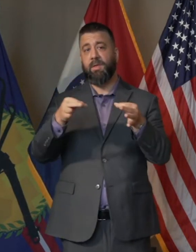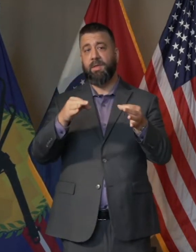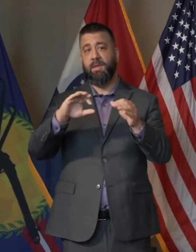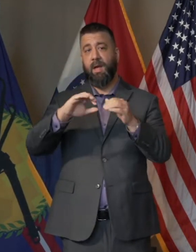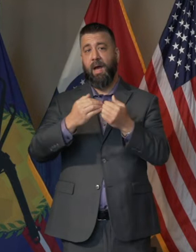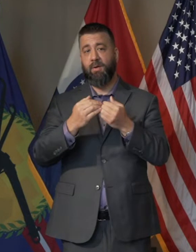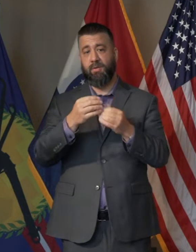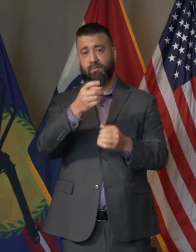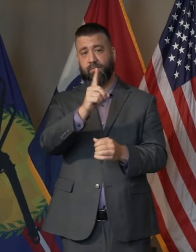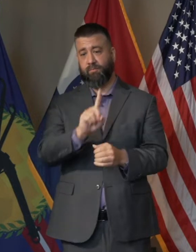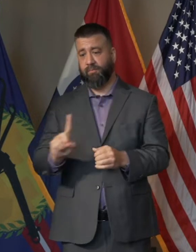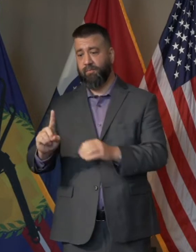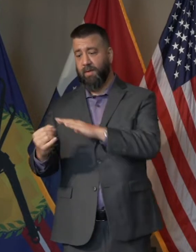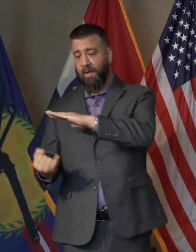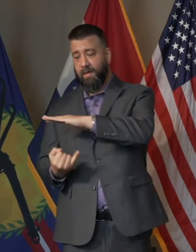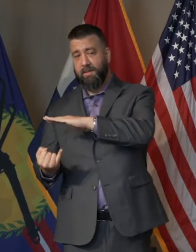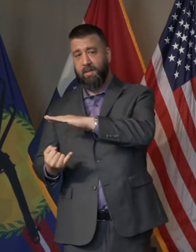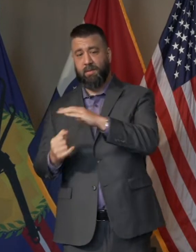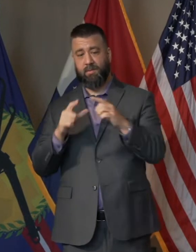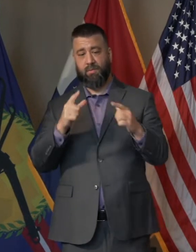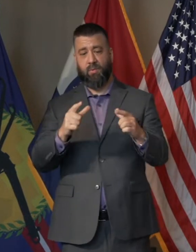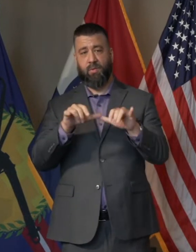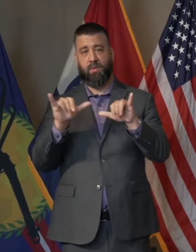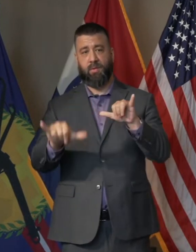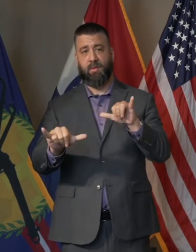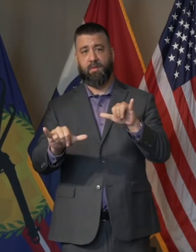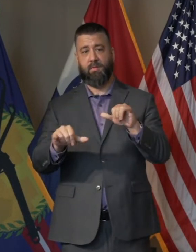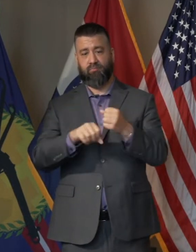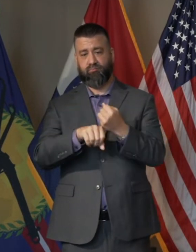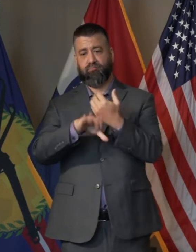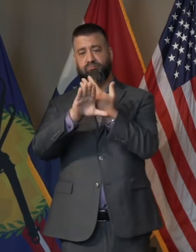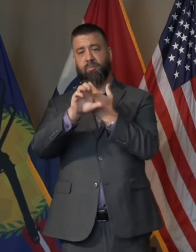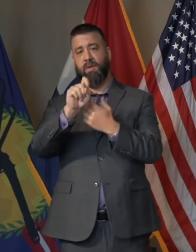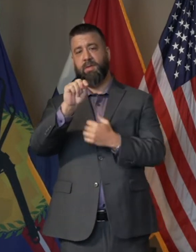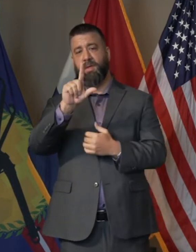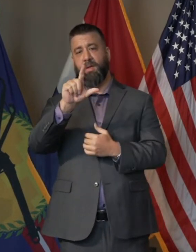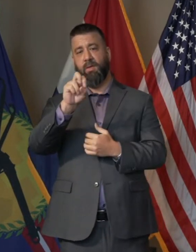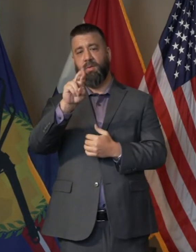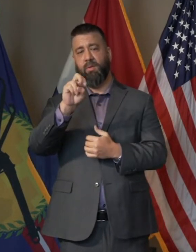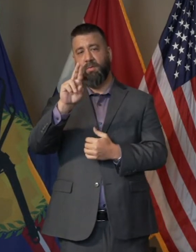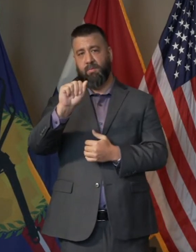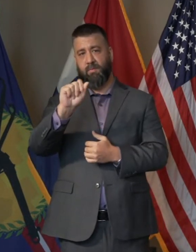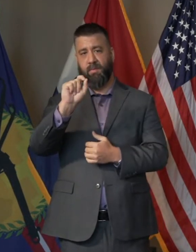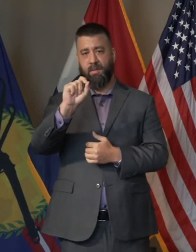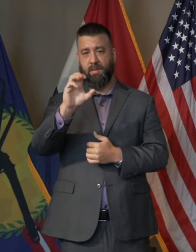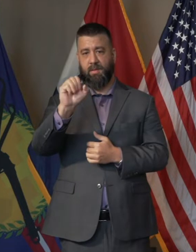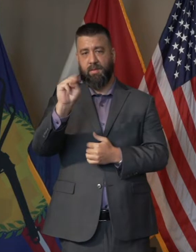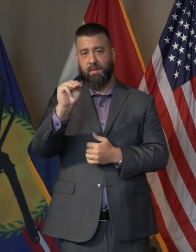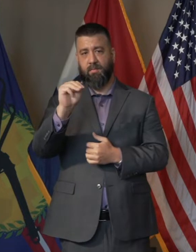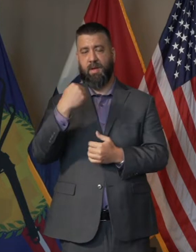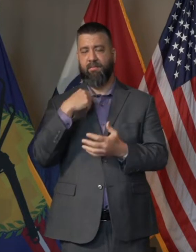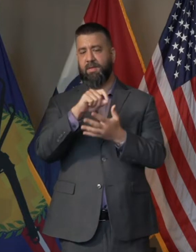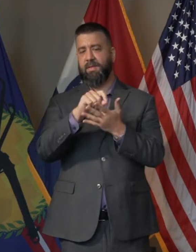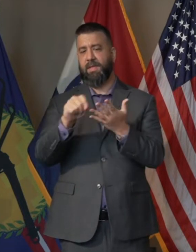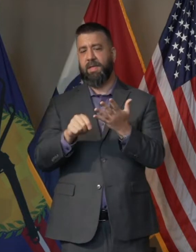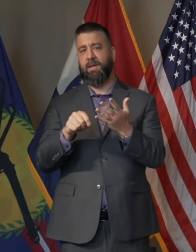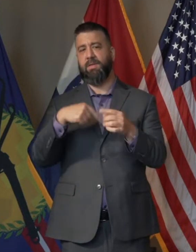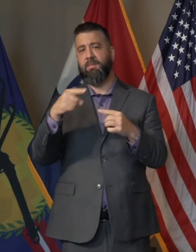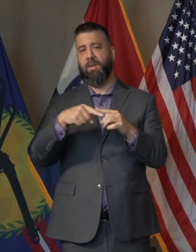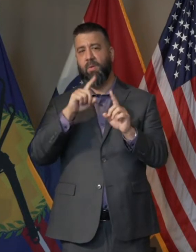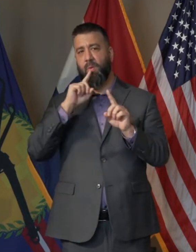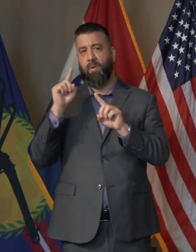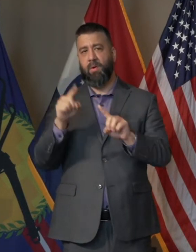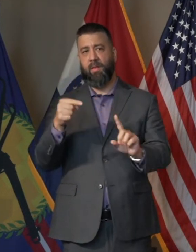isolate or quarantine, you can go to our website, stlcorona.com, and there are details about the public health order and how you